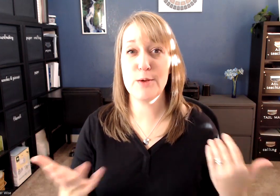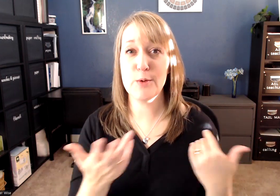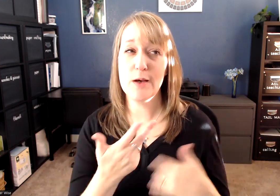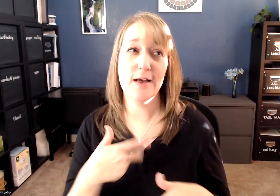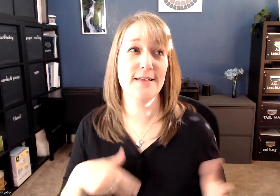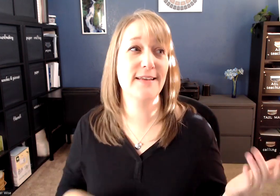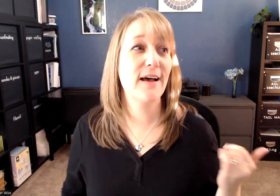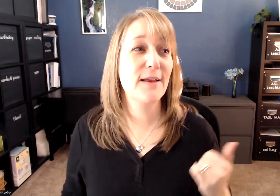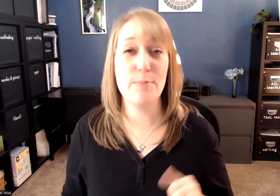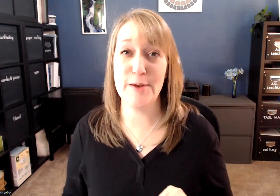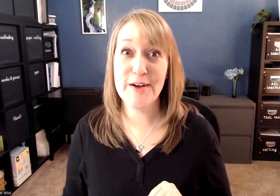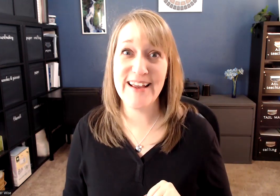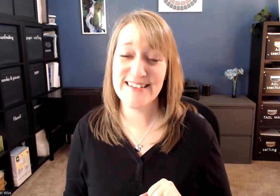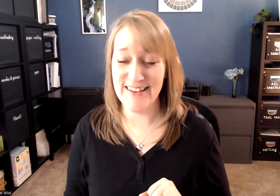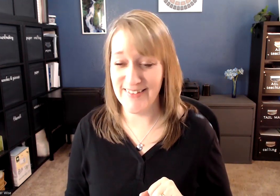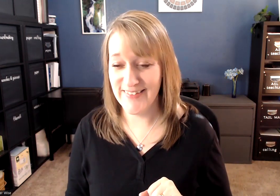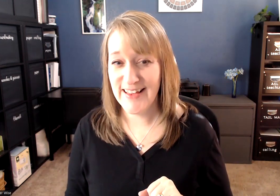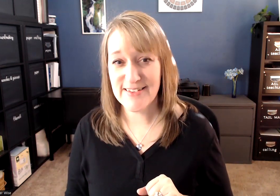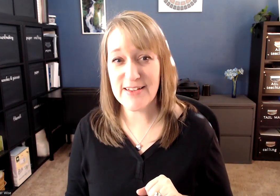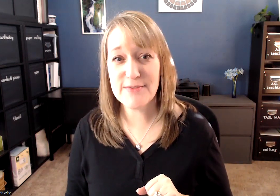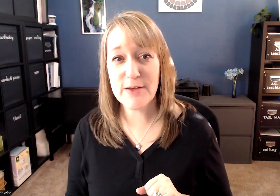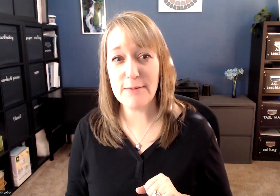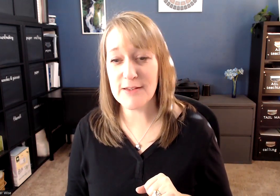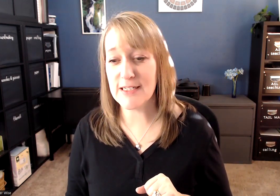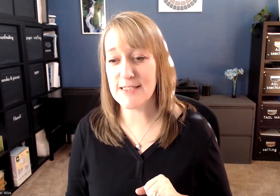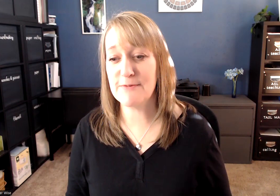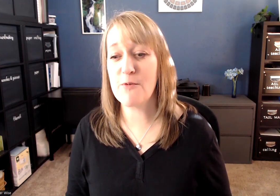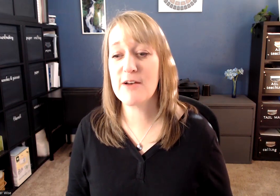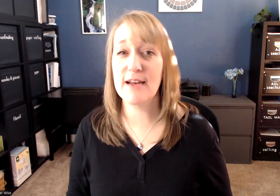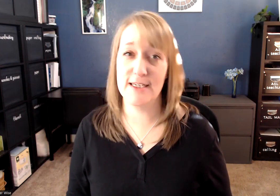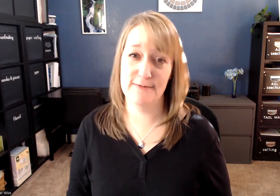help you sign better ASL. So that's vocabulary list 49.